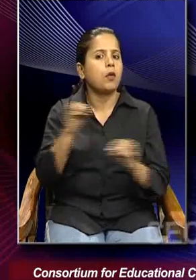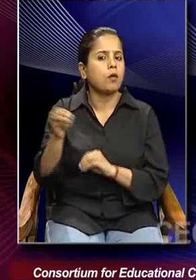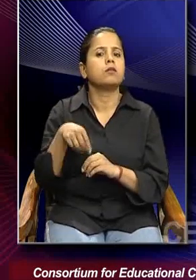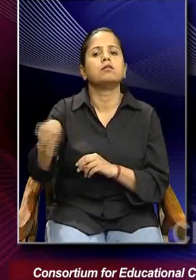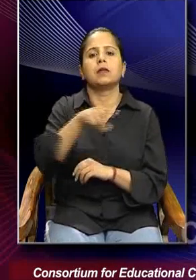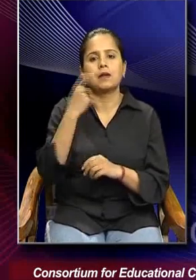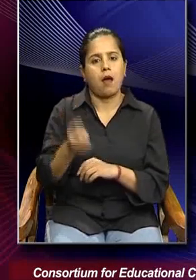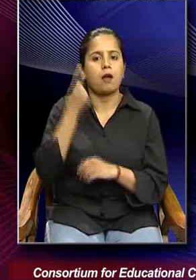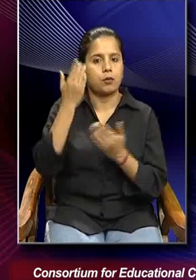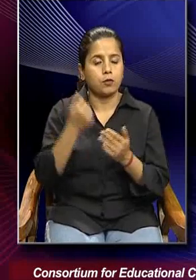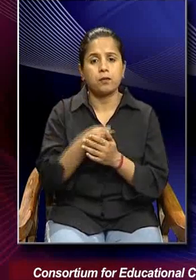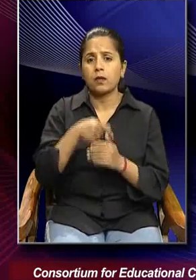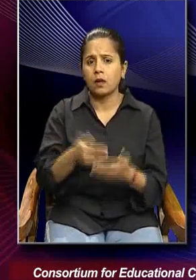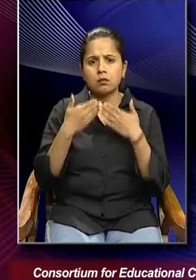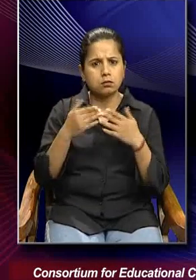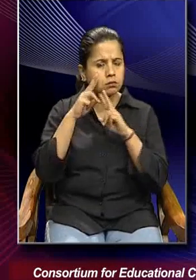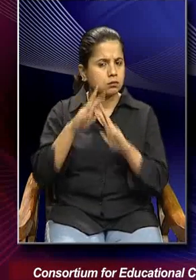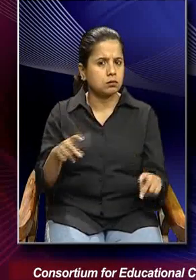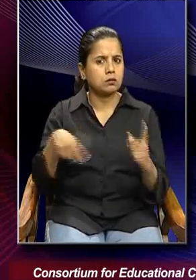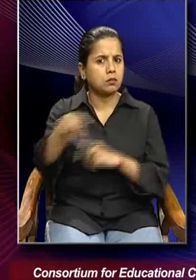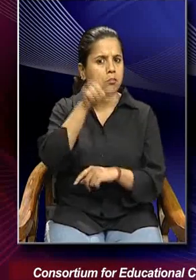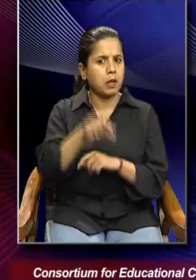of migration is interdisciplinary in nature.